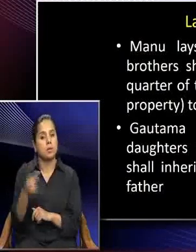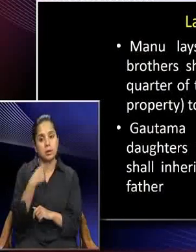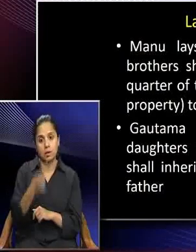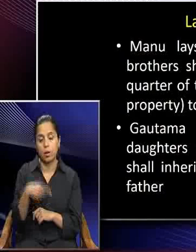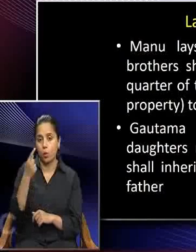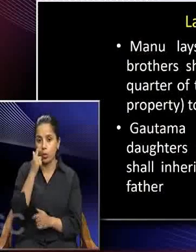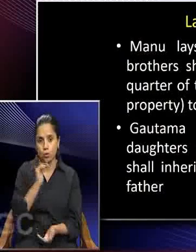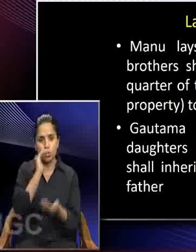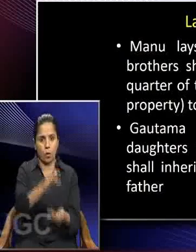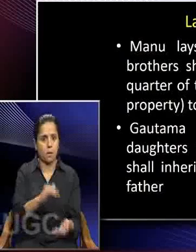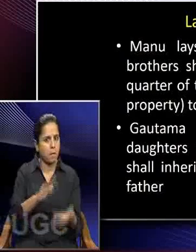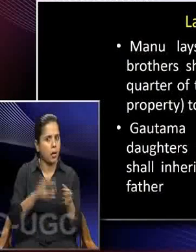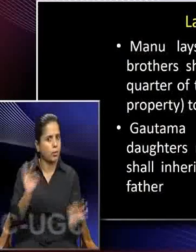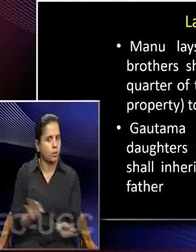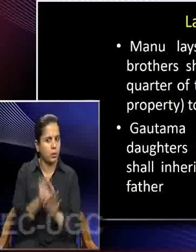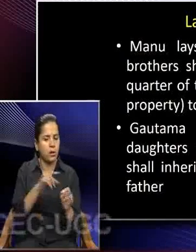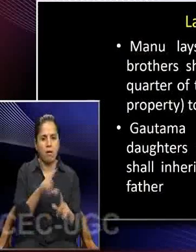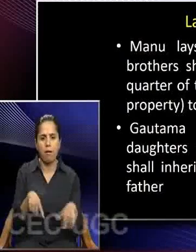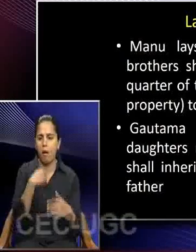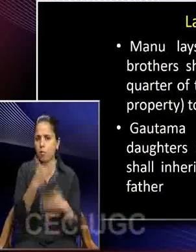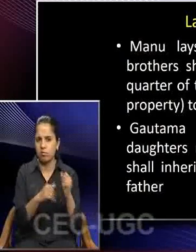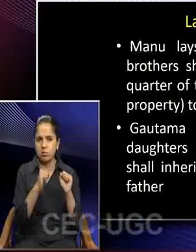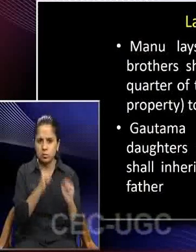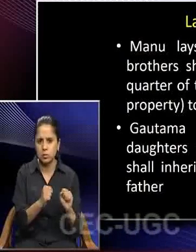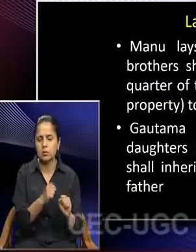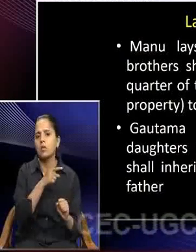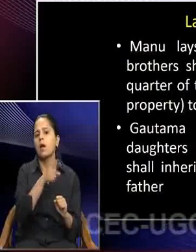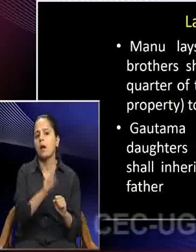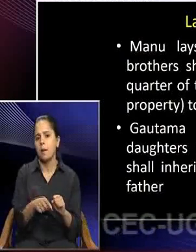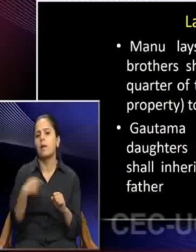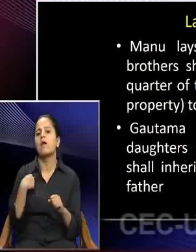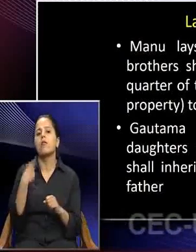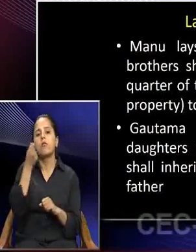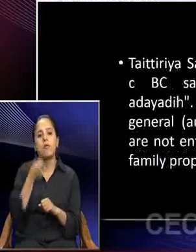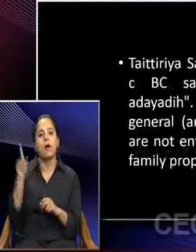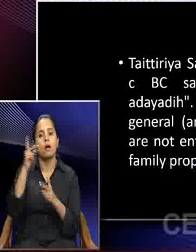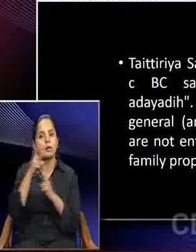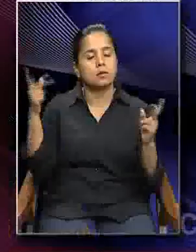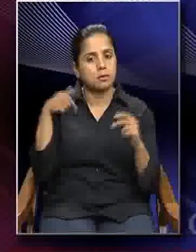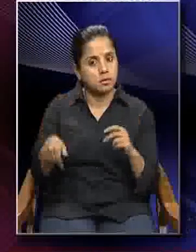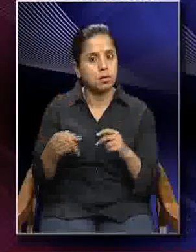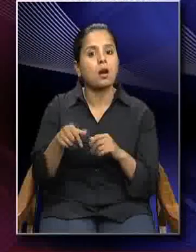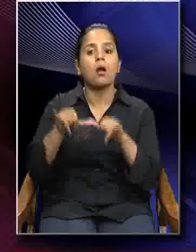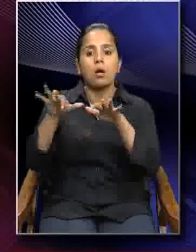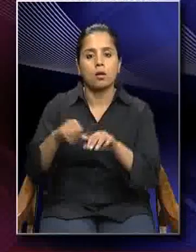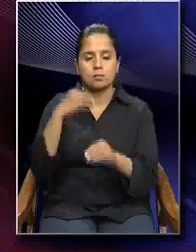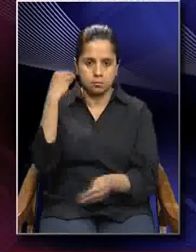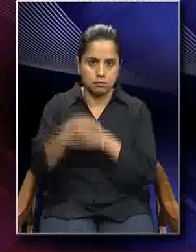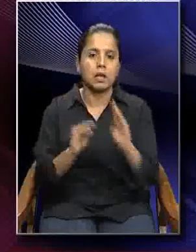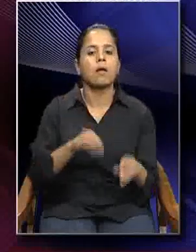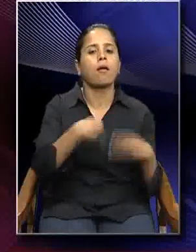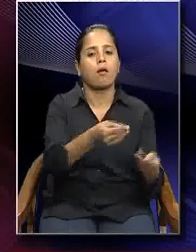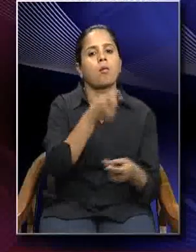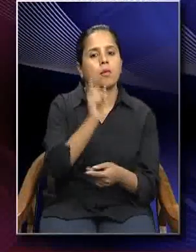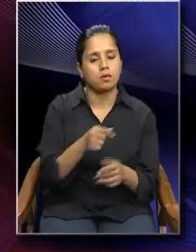daughters not well settled in life shall inherit the property of their father.